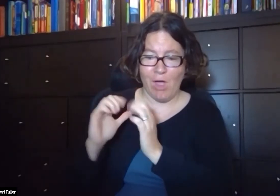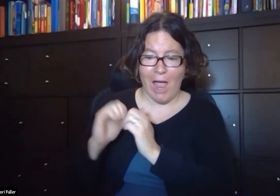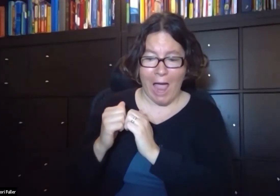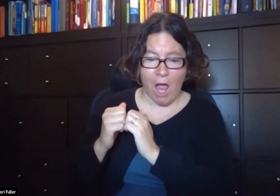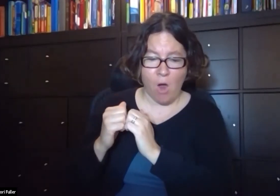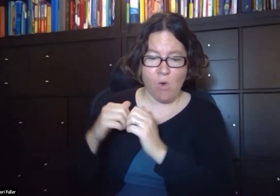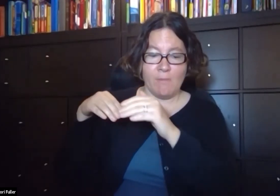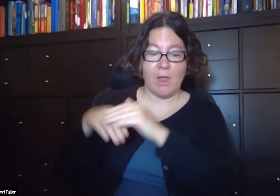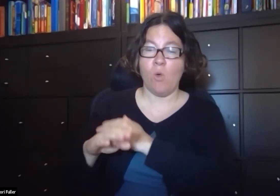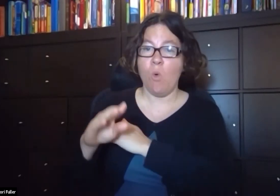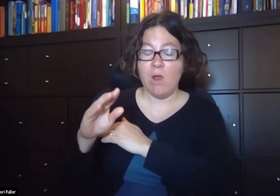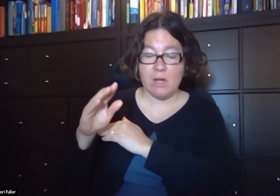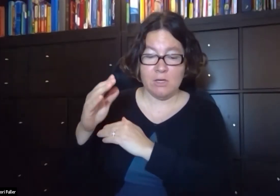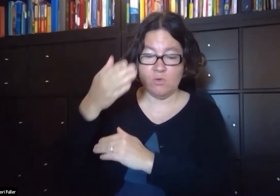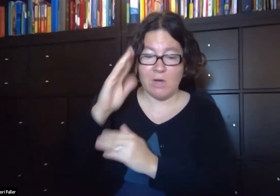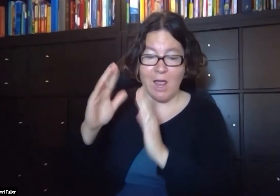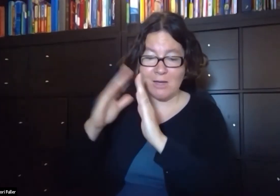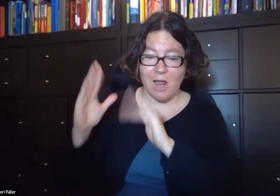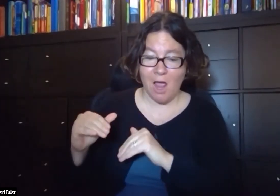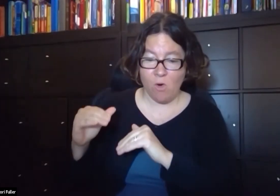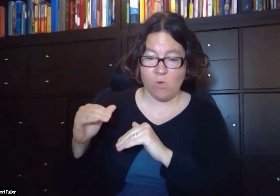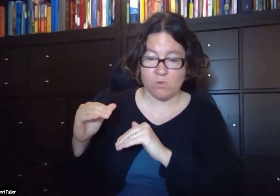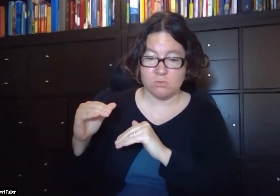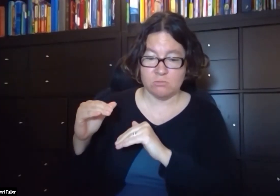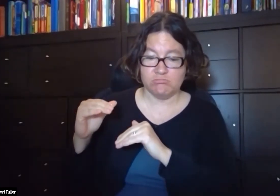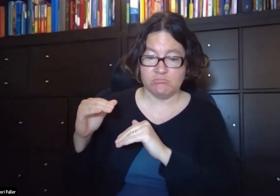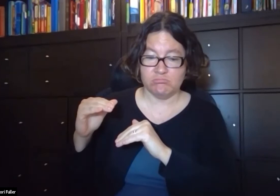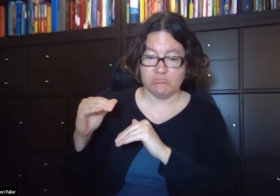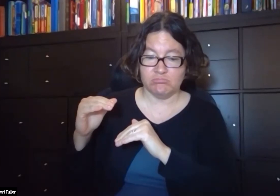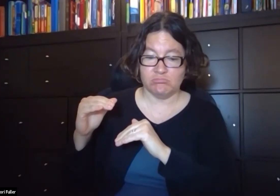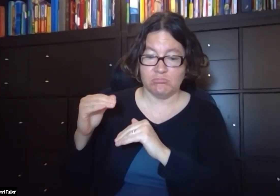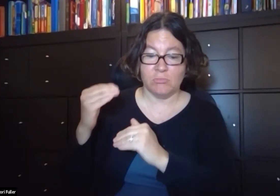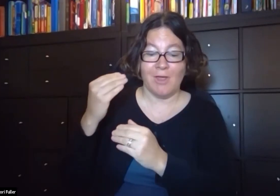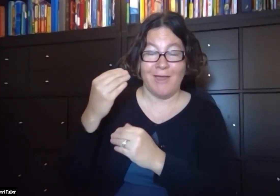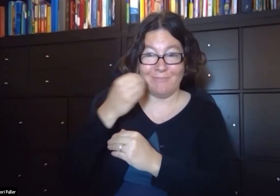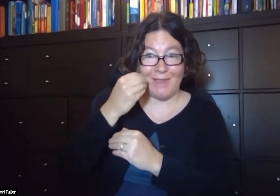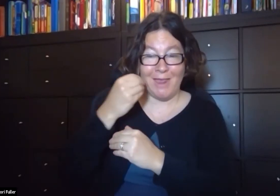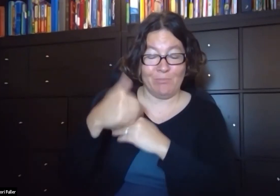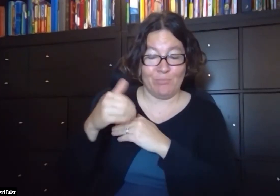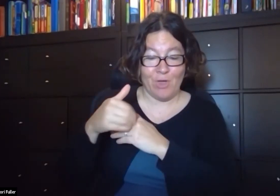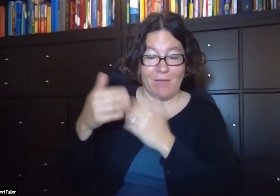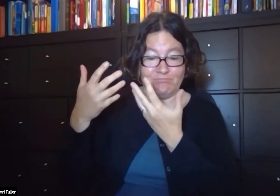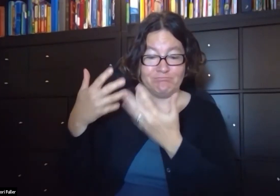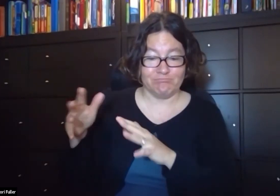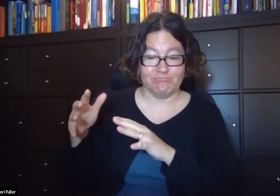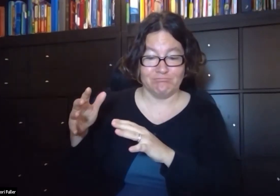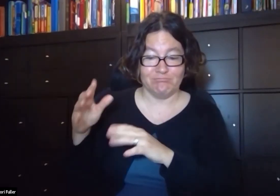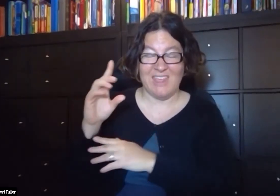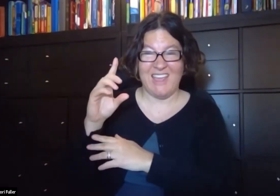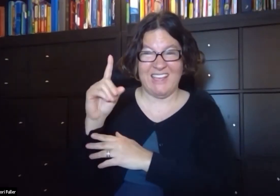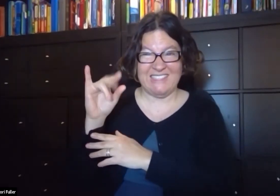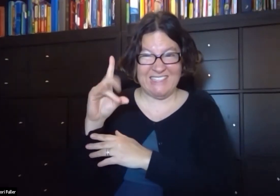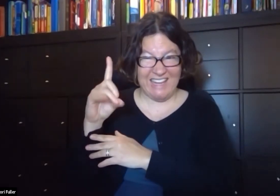bread of the presence, which only the priests can eat. He also gave some of the bread to his